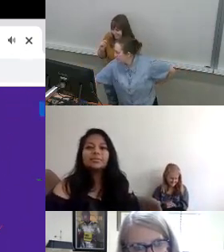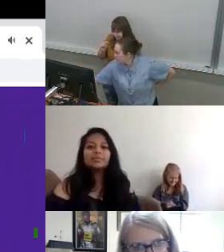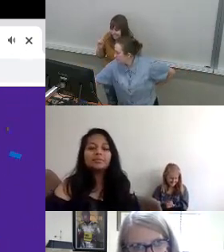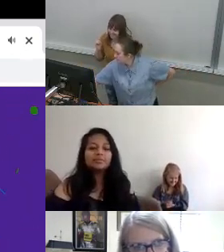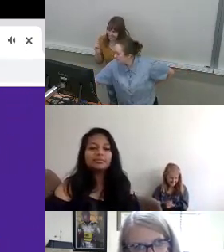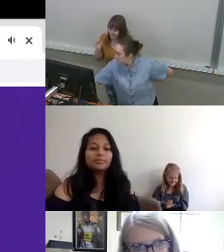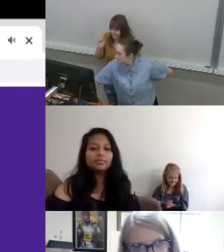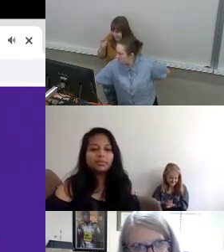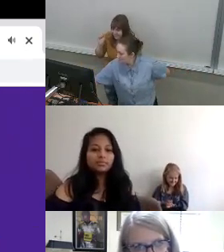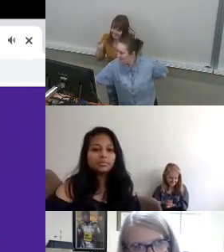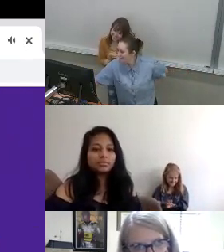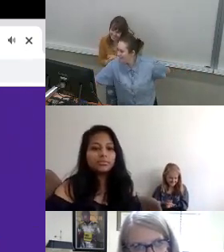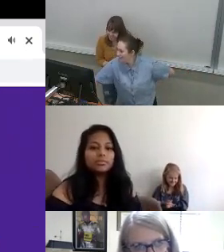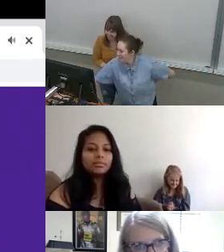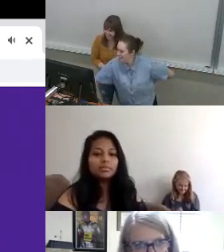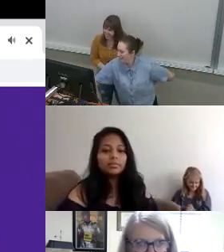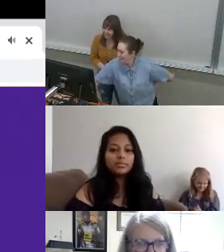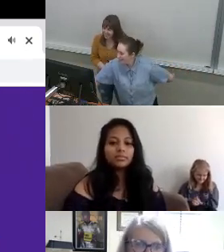Where's the, there it is.